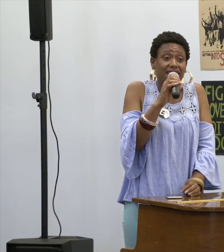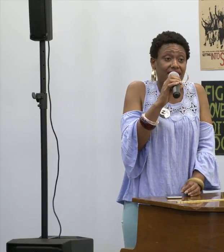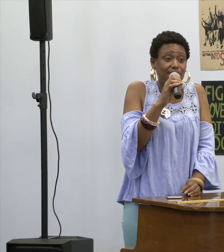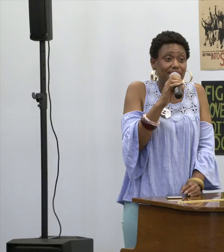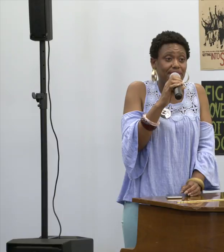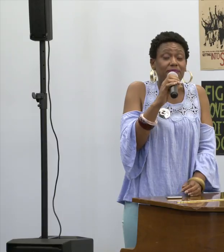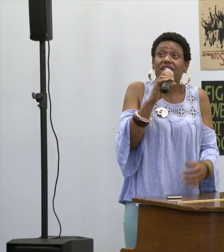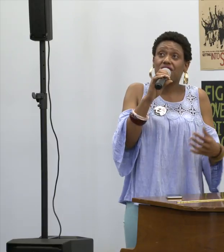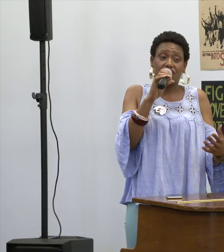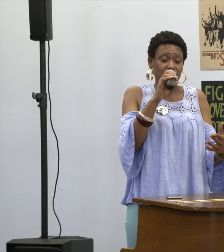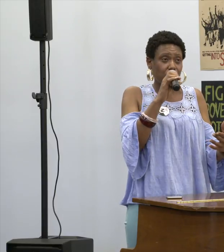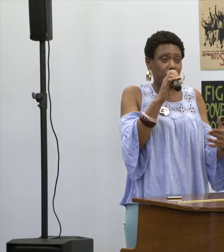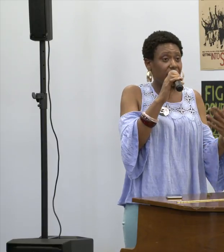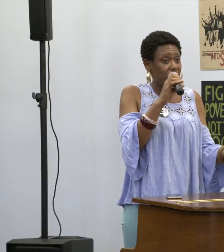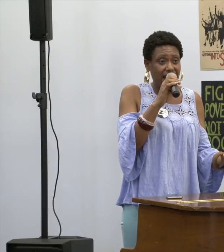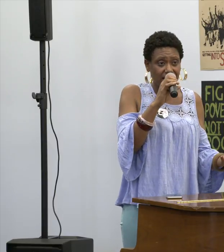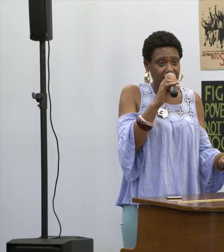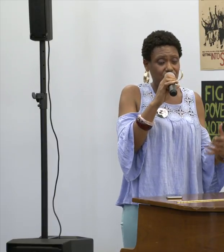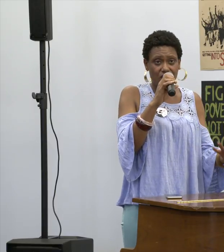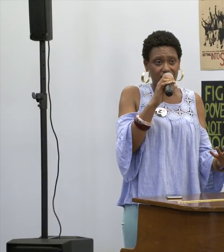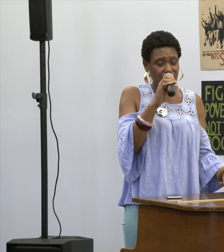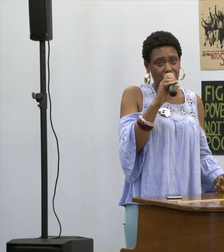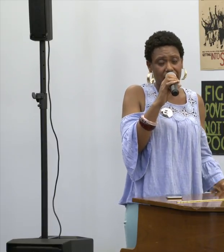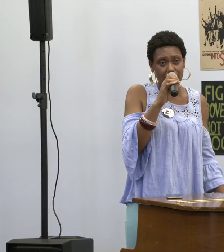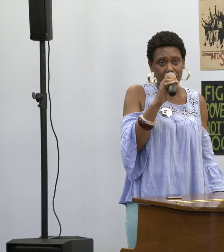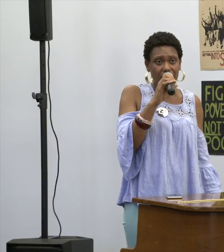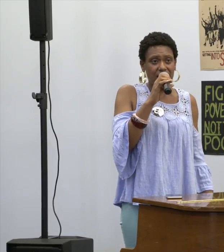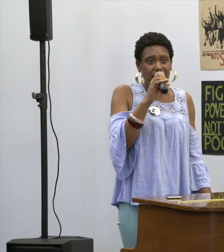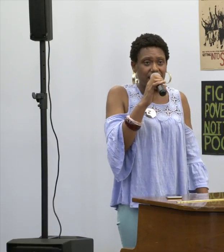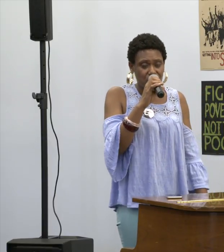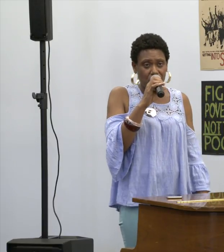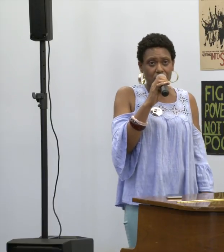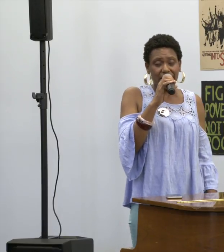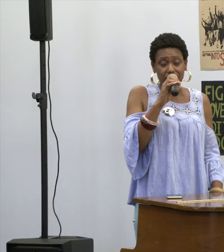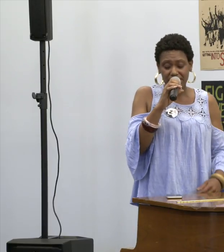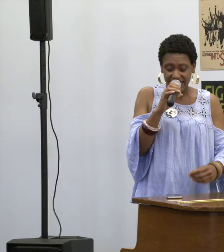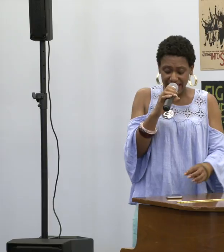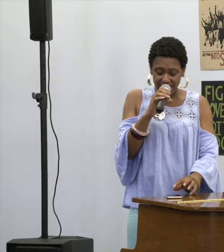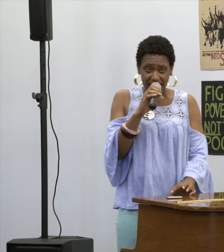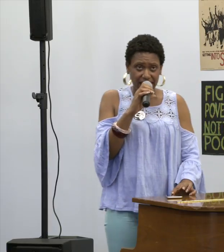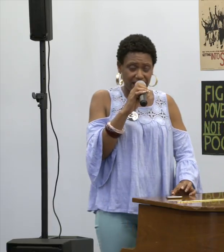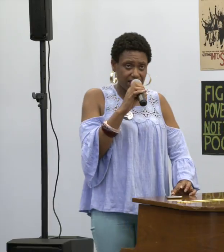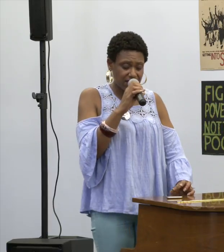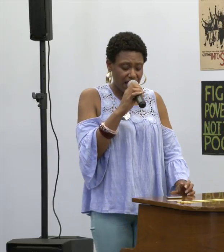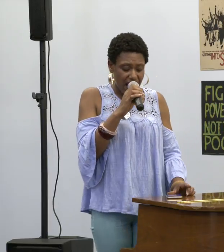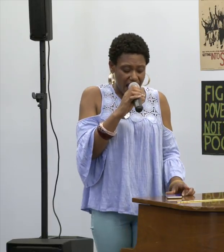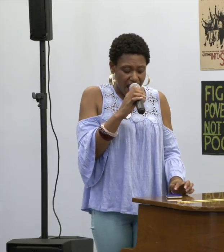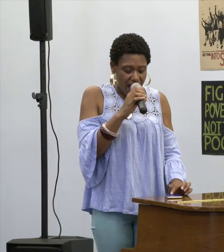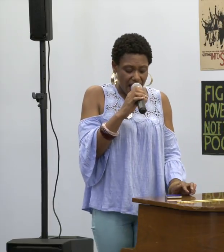they're gone now. They are lost from gun violence and drugs and crime. And so what I'm saying today